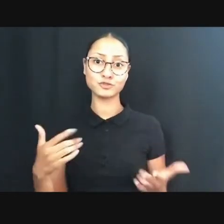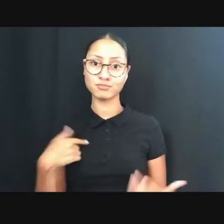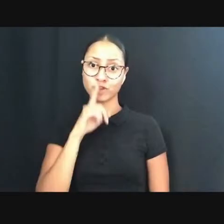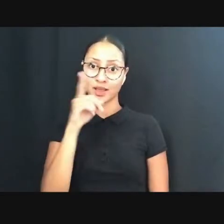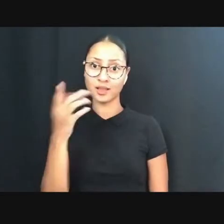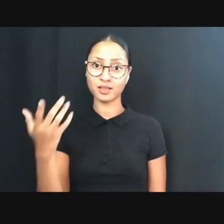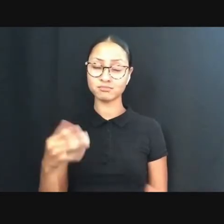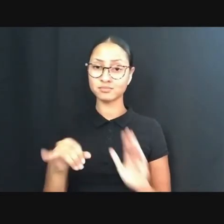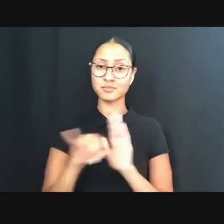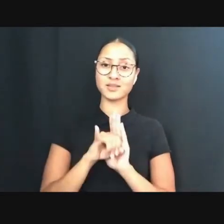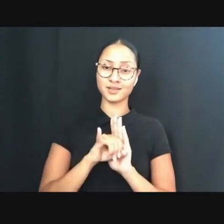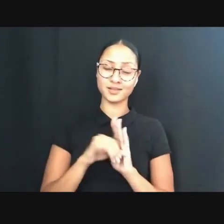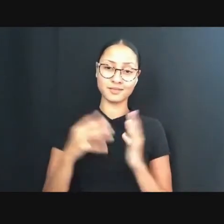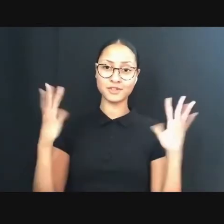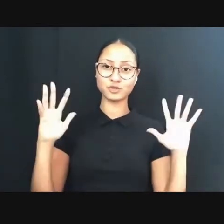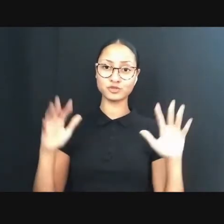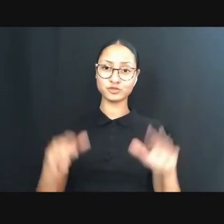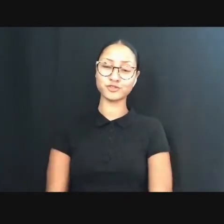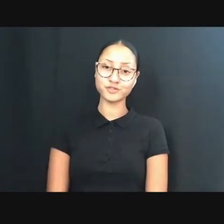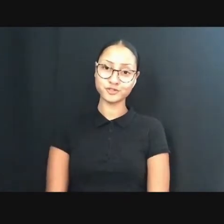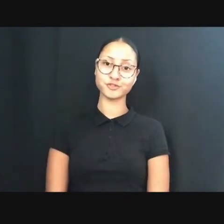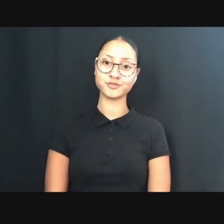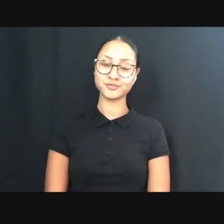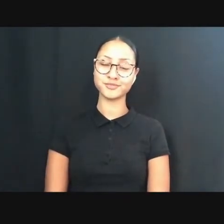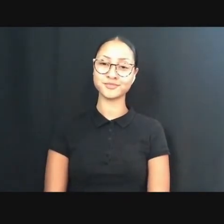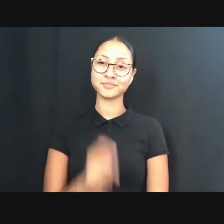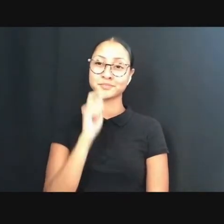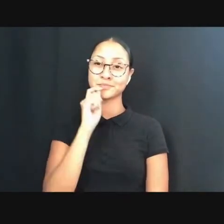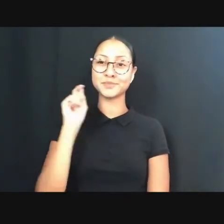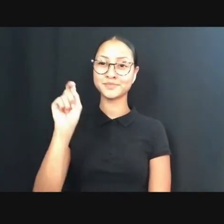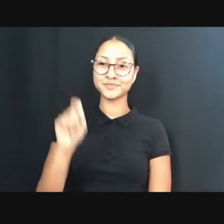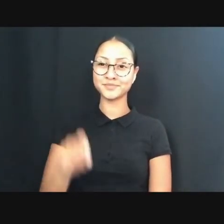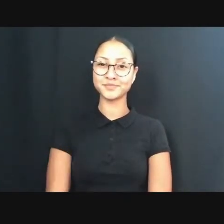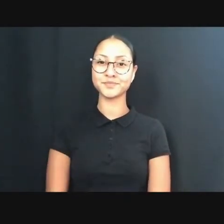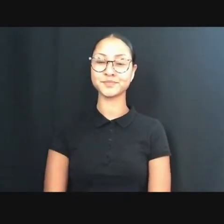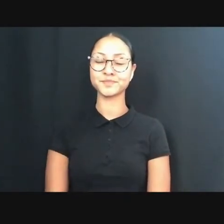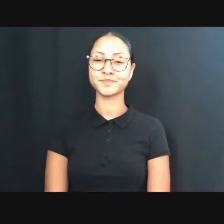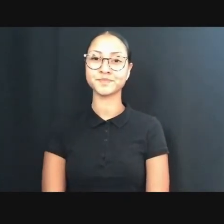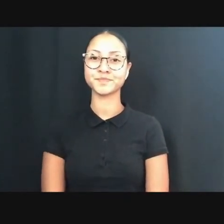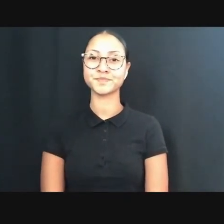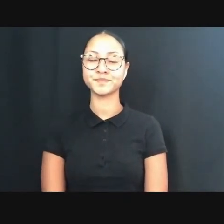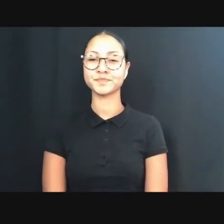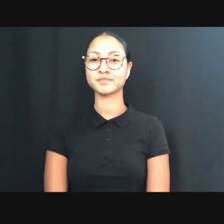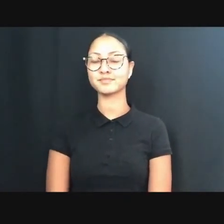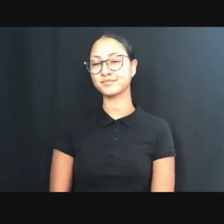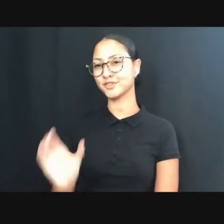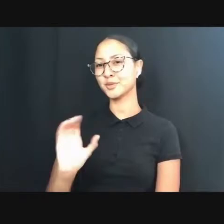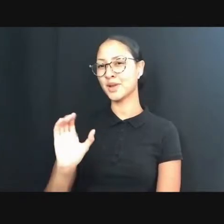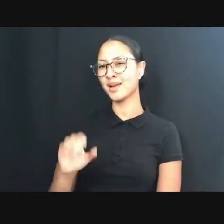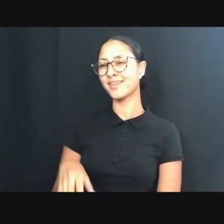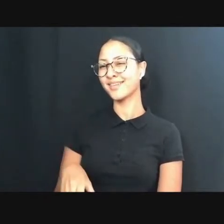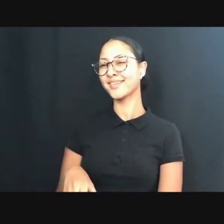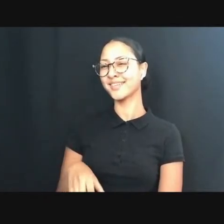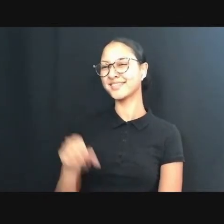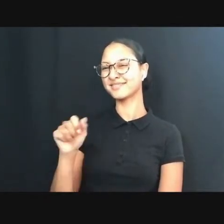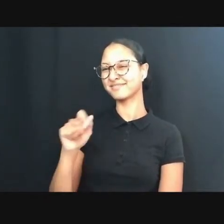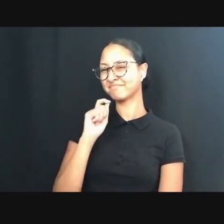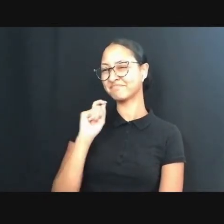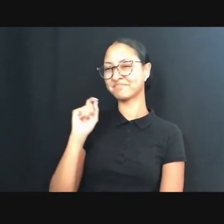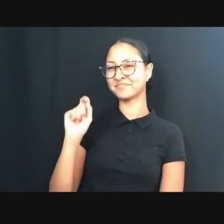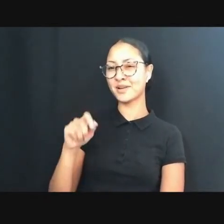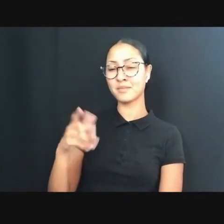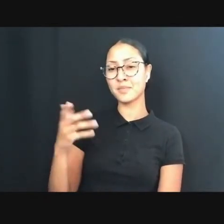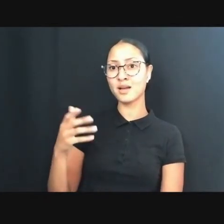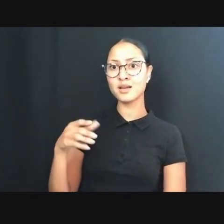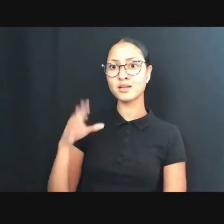Boom. So. But we need to know, because I'm sure there are some aunties that pulled you into this direction that you're